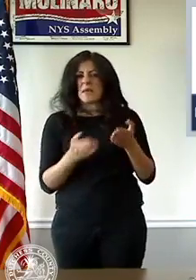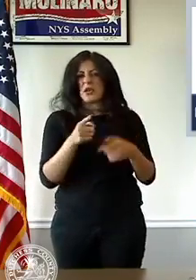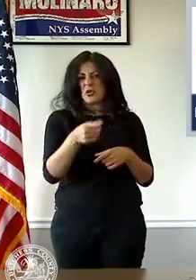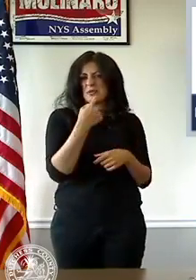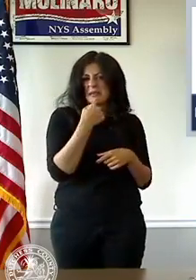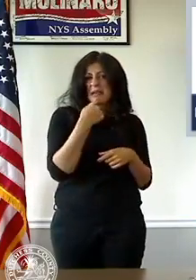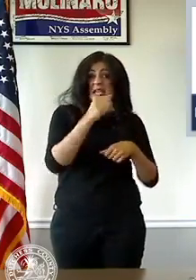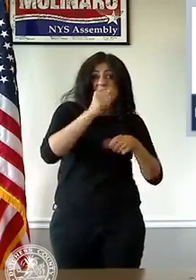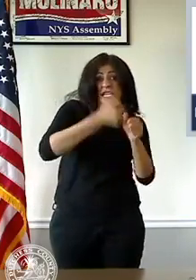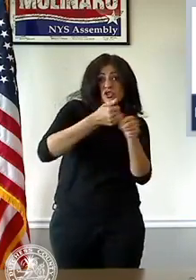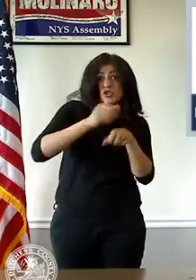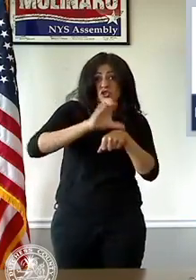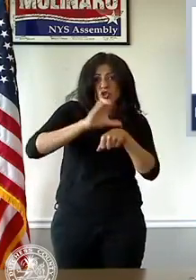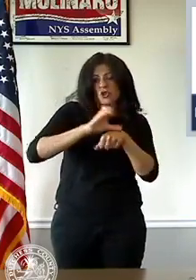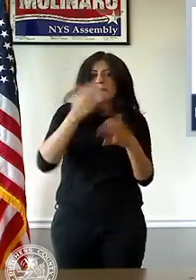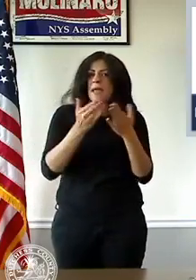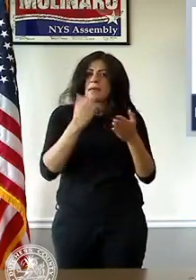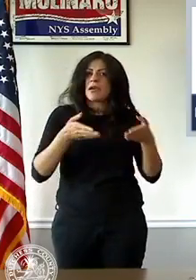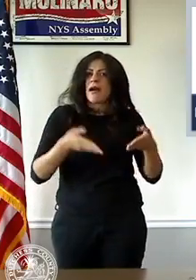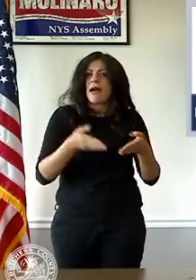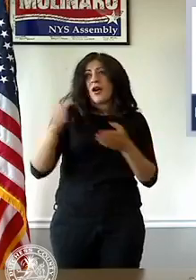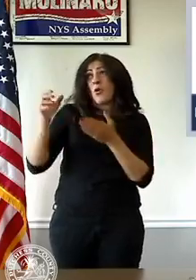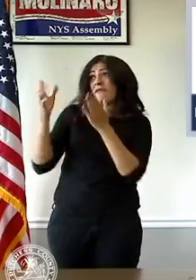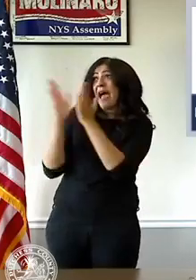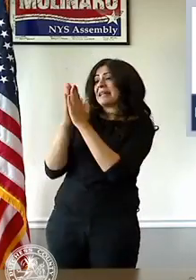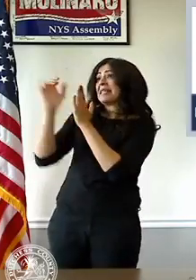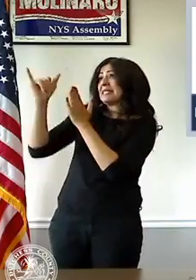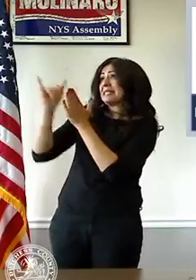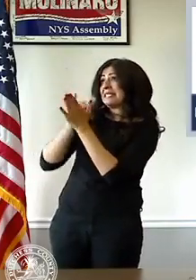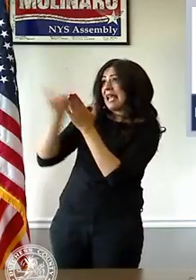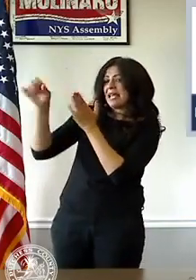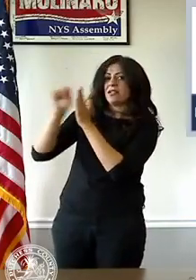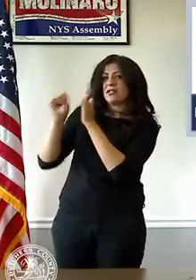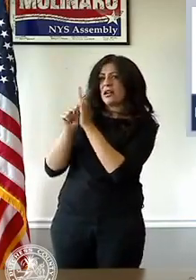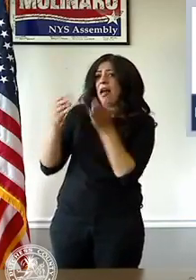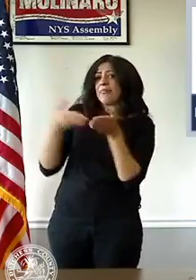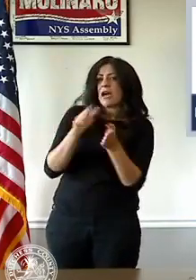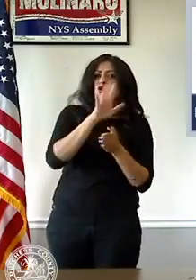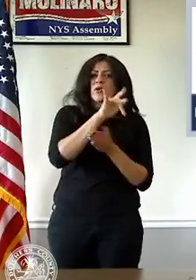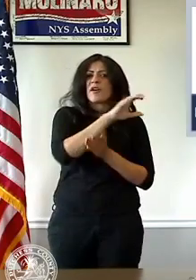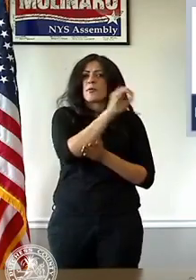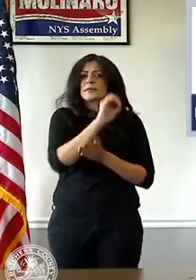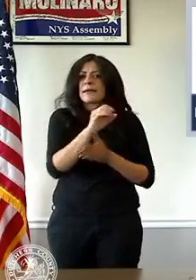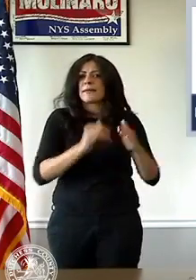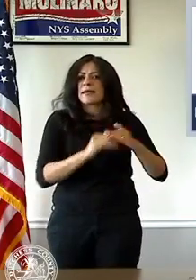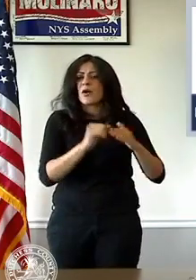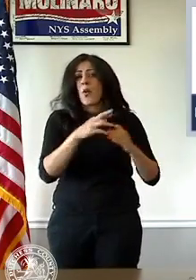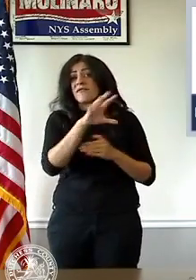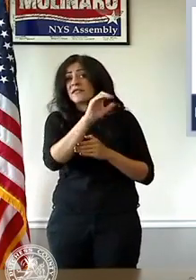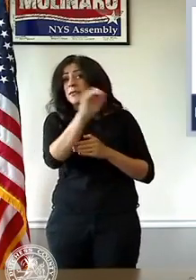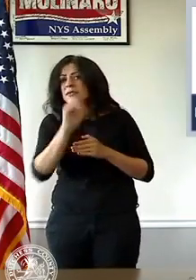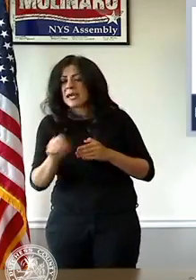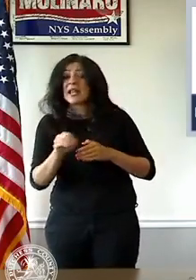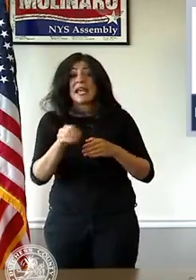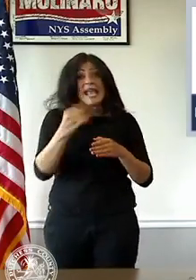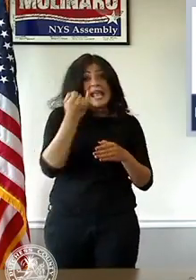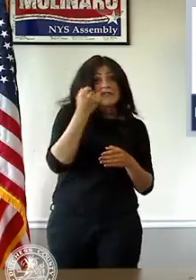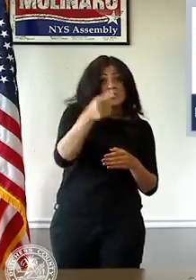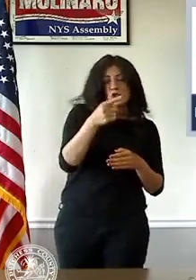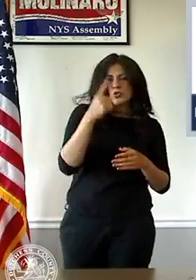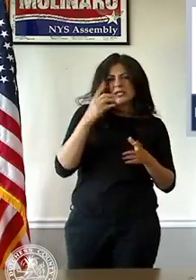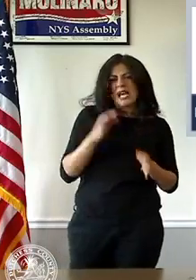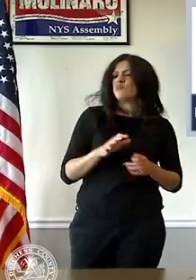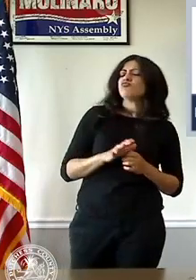30% capacity, which we've asked the state to allow, you can choose not to. But those who want to, we believe, should. And I'd offer to you